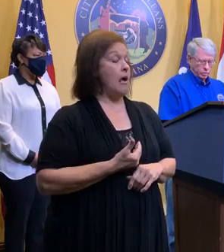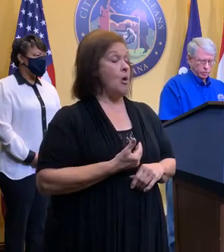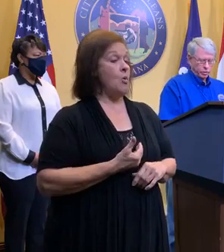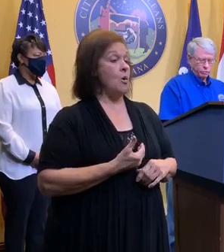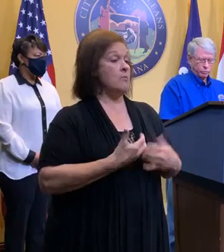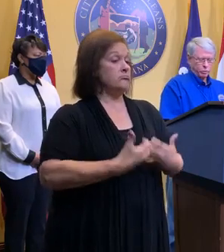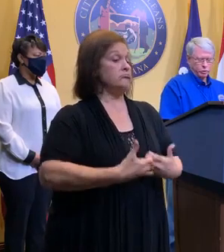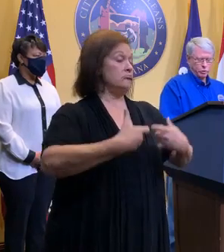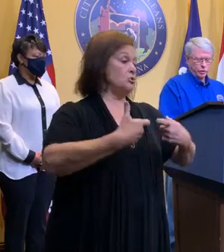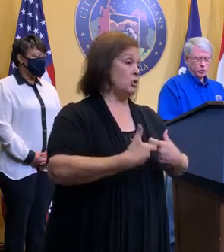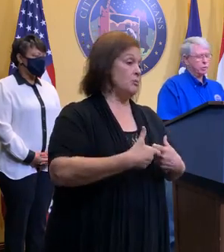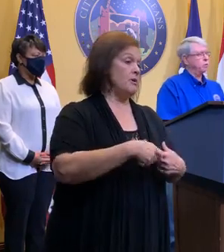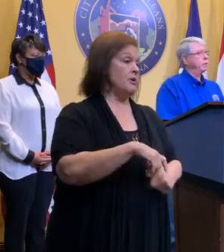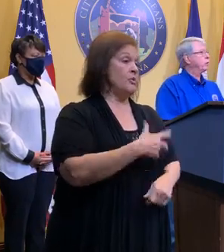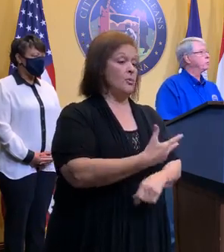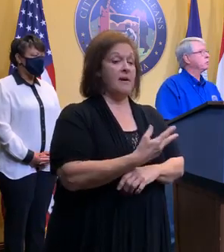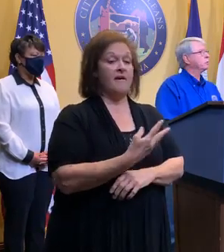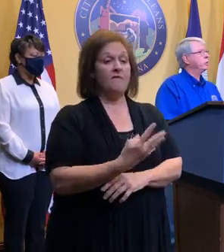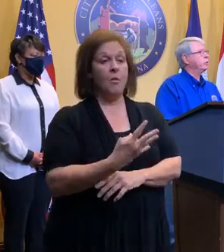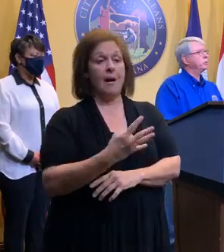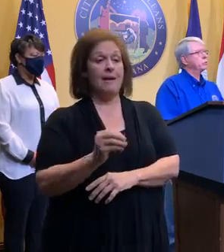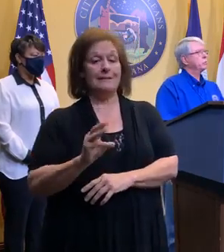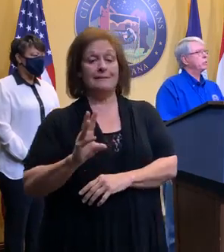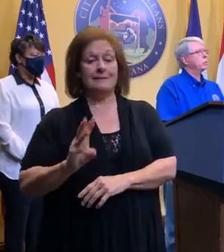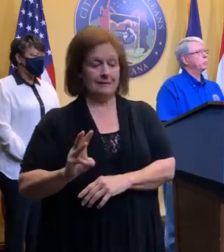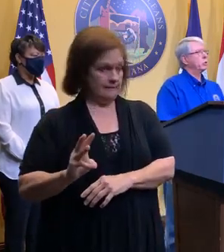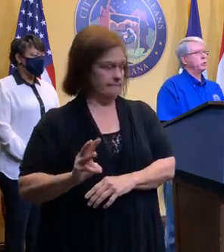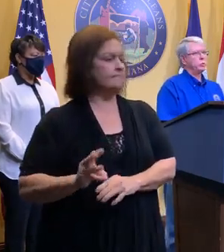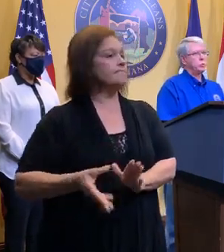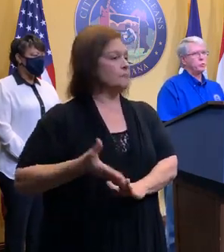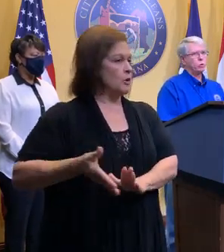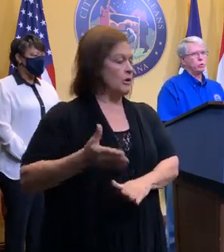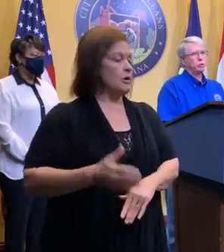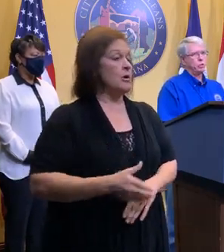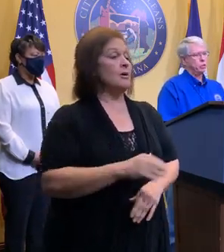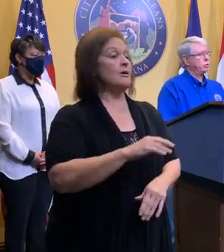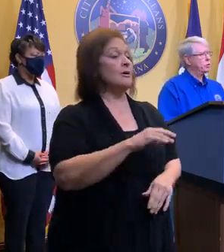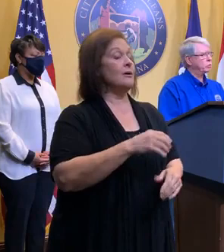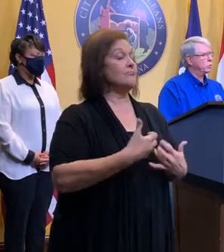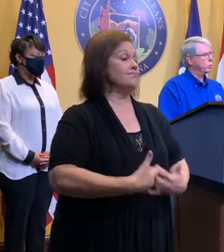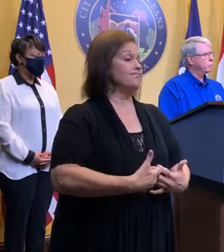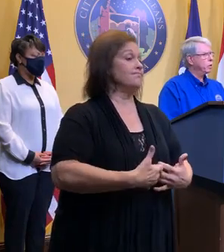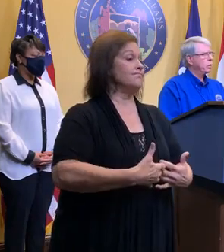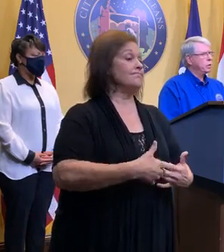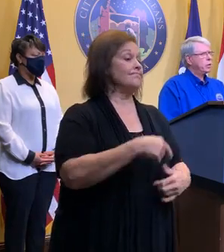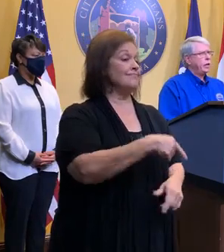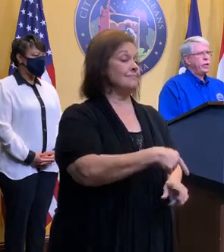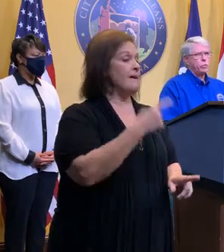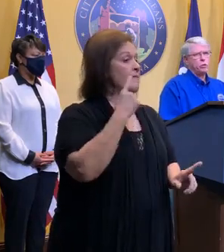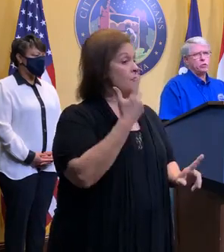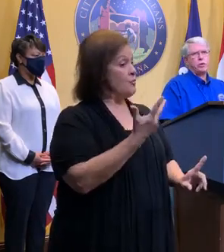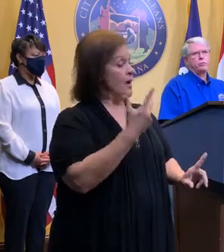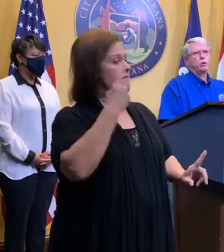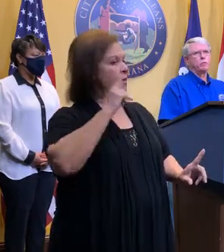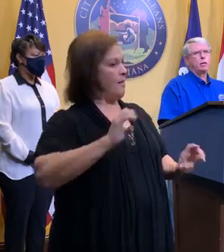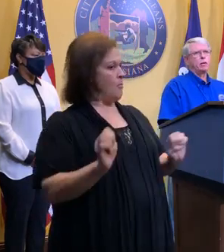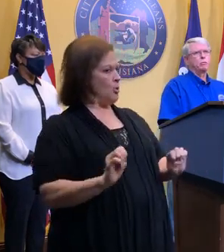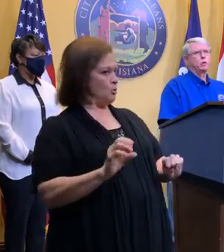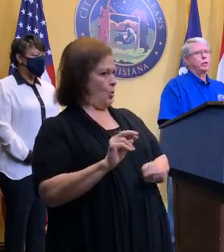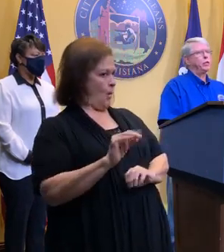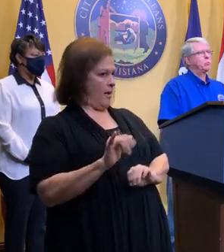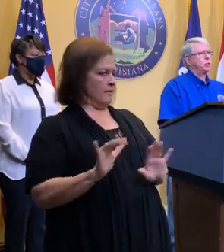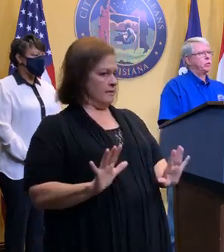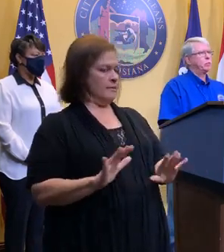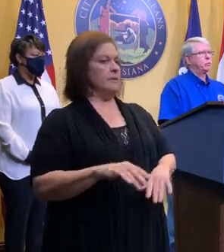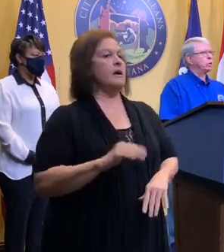turbines 1, 3, 4, and 6 are available for use. Turbine 3, of course, emergency use only. And we also have all